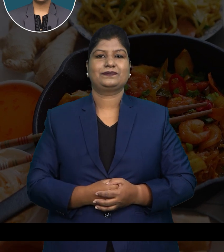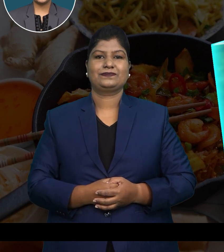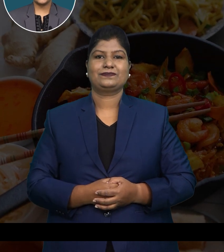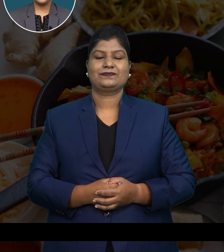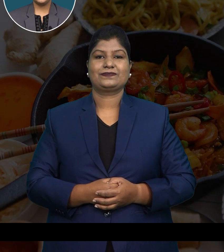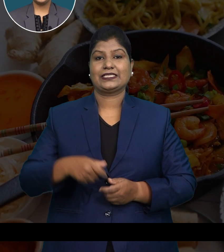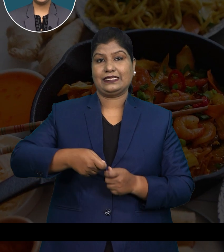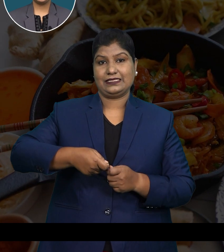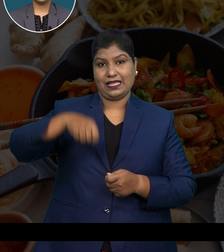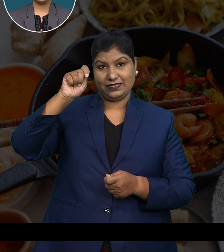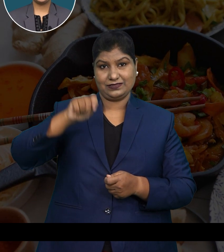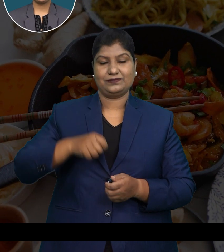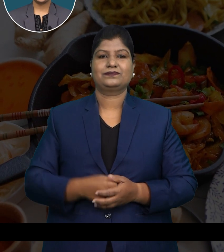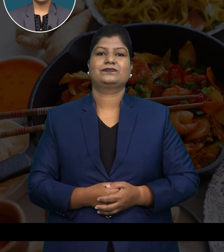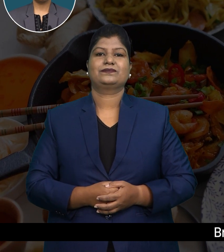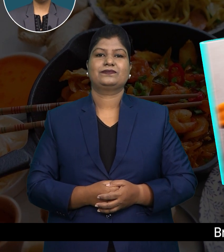dal,